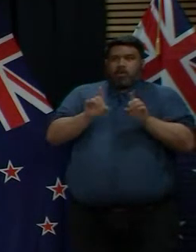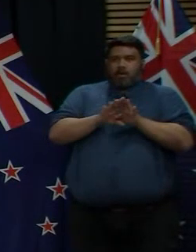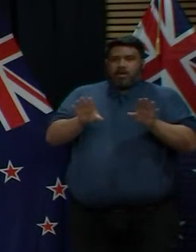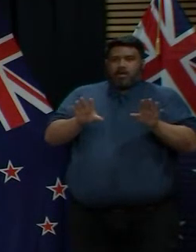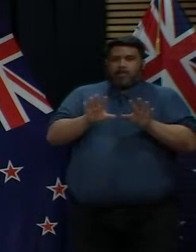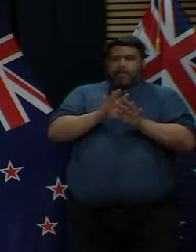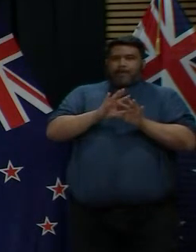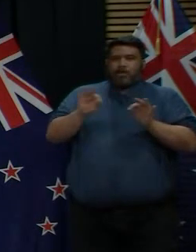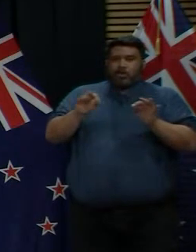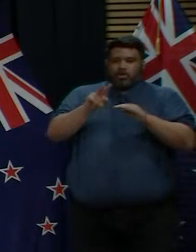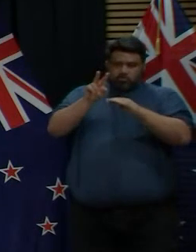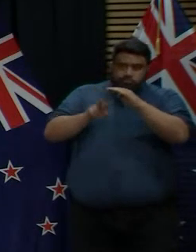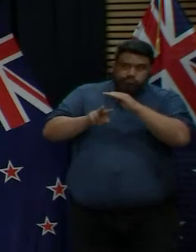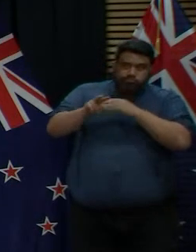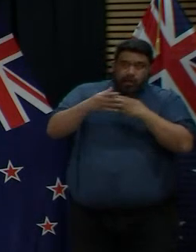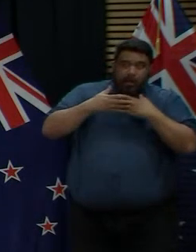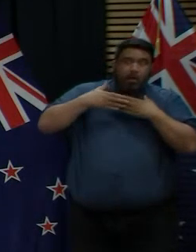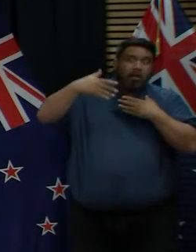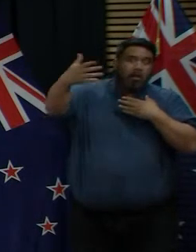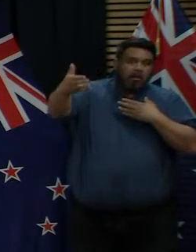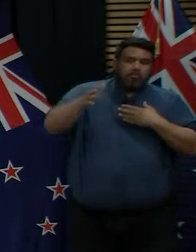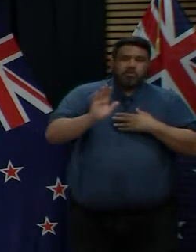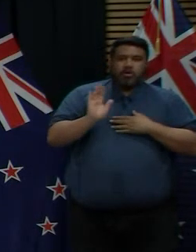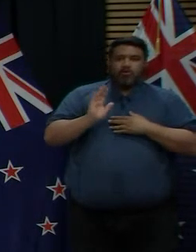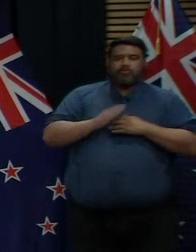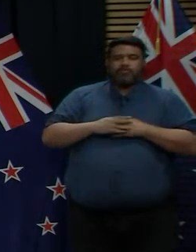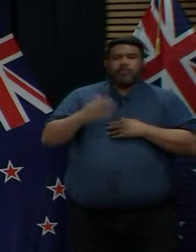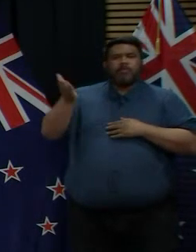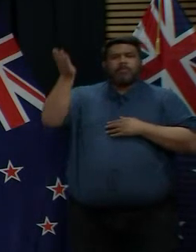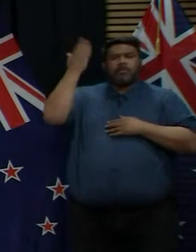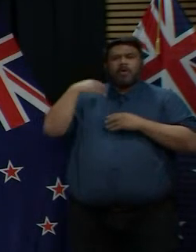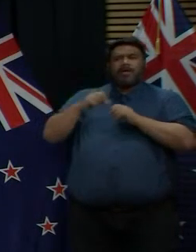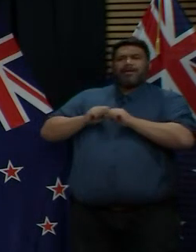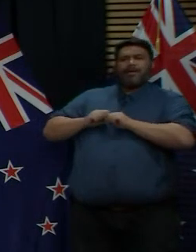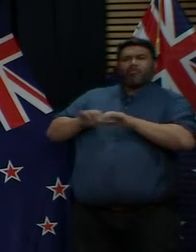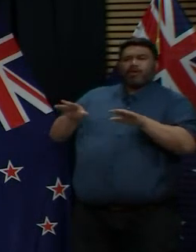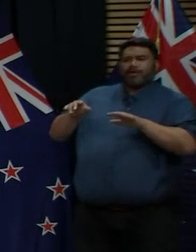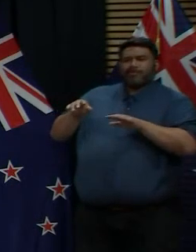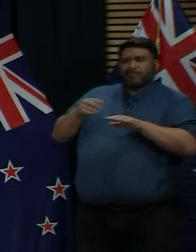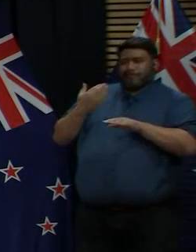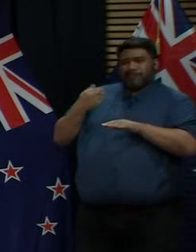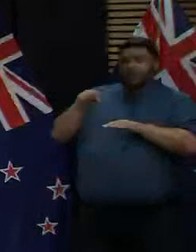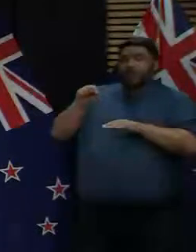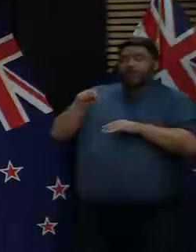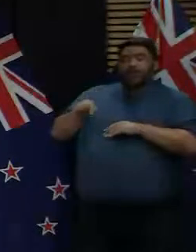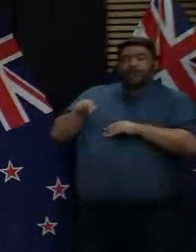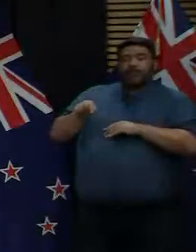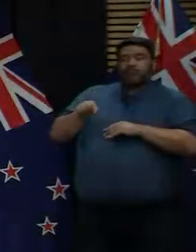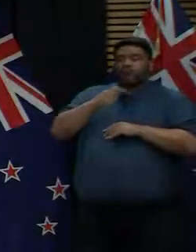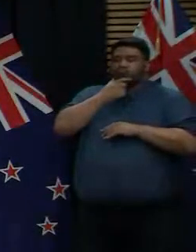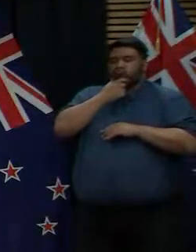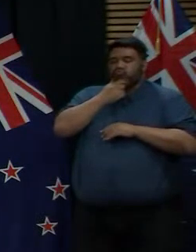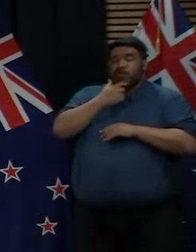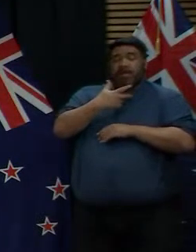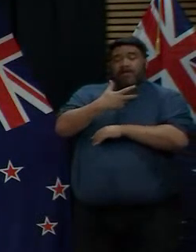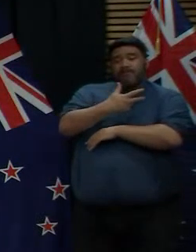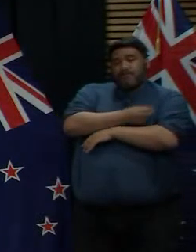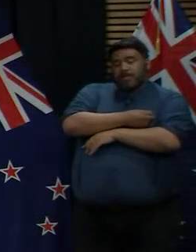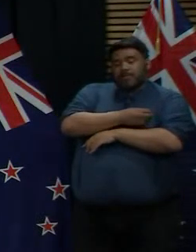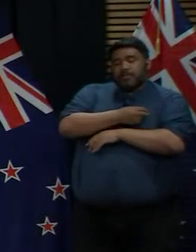recent outbreak. We did look to see how the dynamics of the outbreak might be influenced by